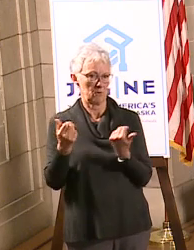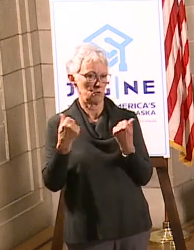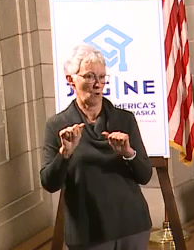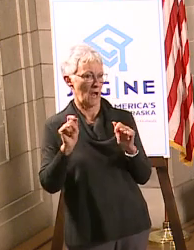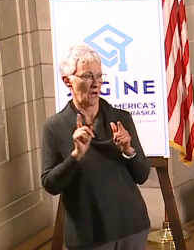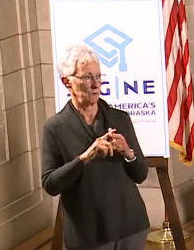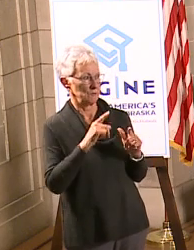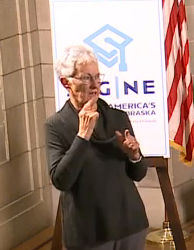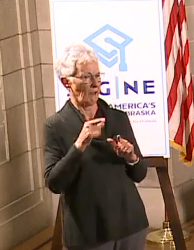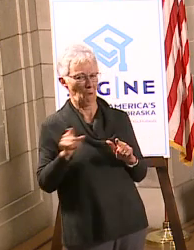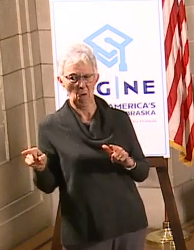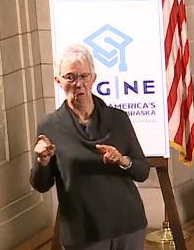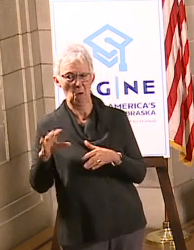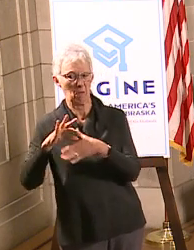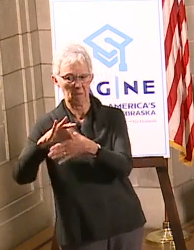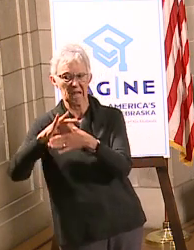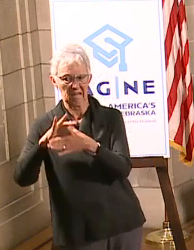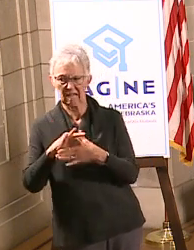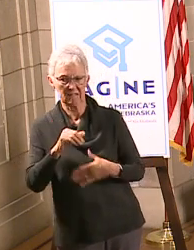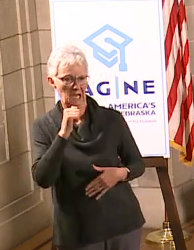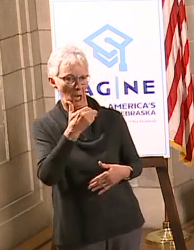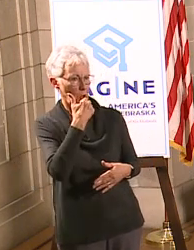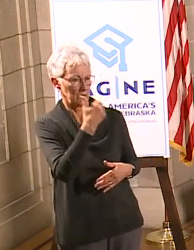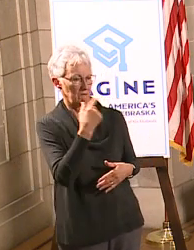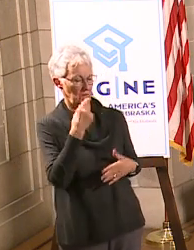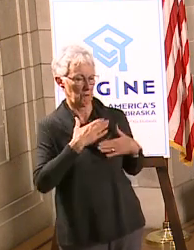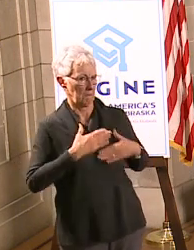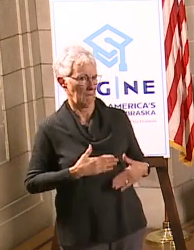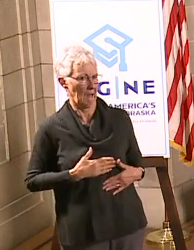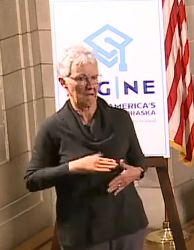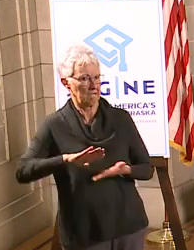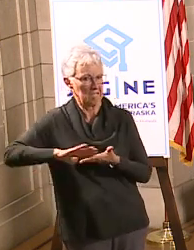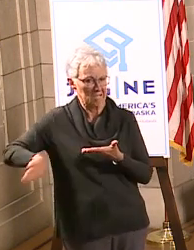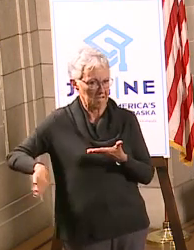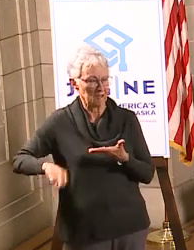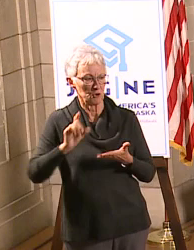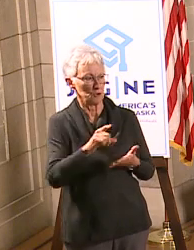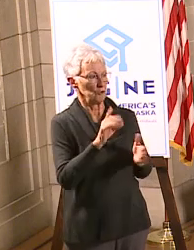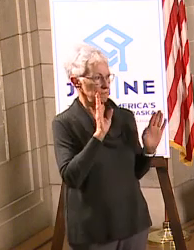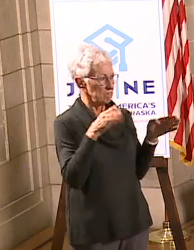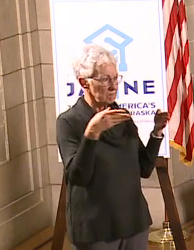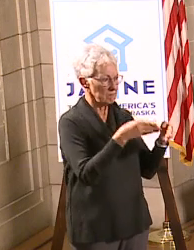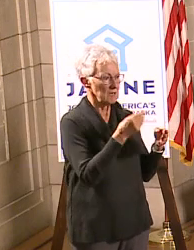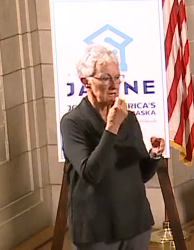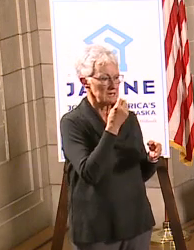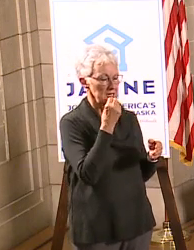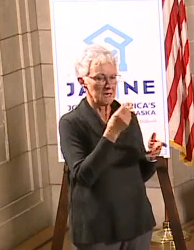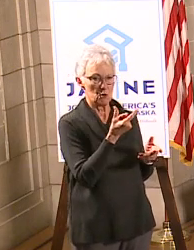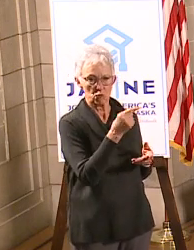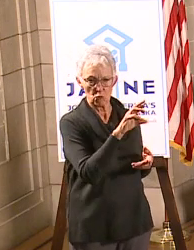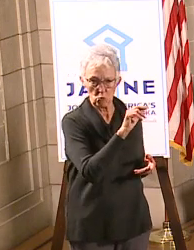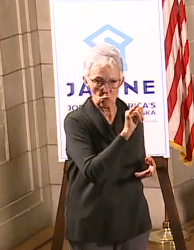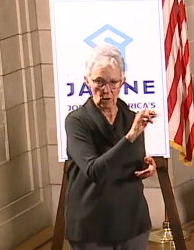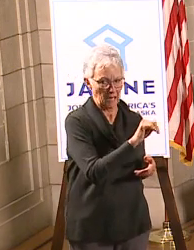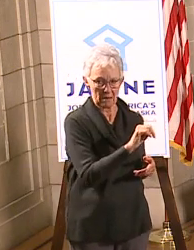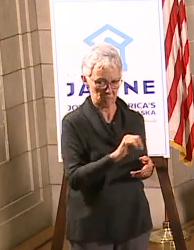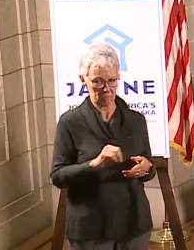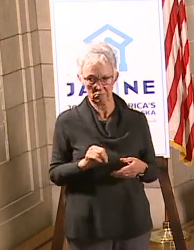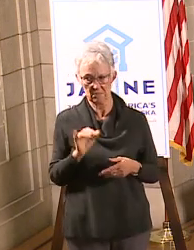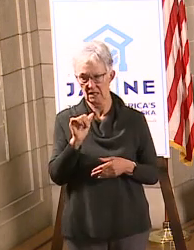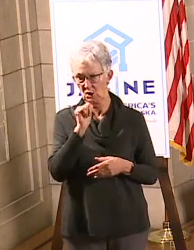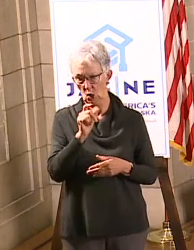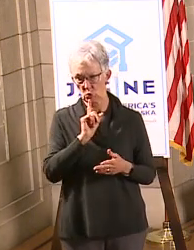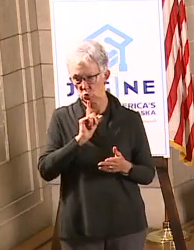beef that would ultimately undermine our largest industry here in the state of Nebraska, the beef industry, and our way of life as well.